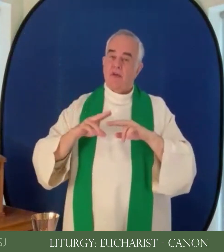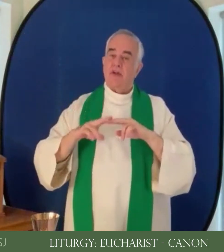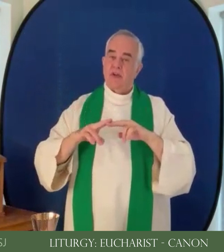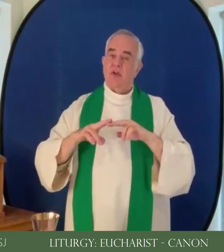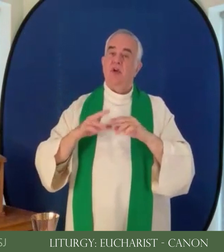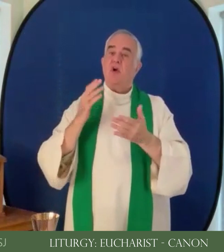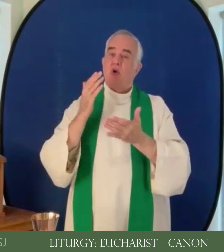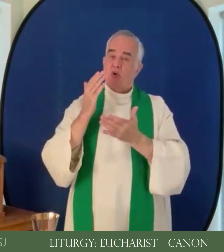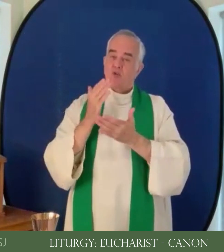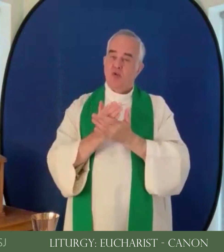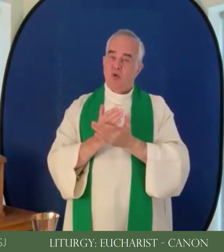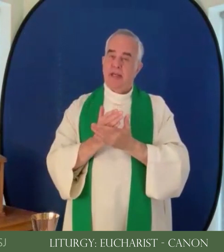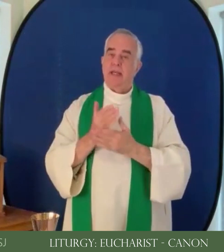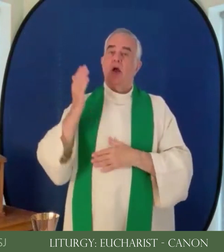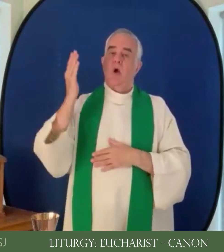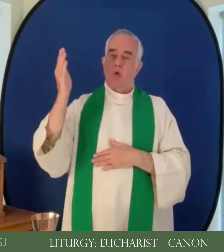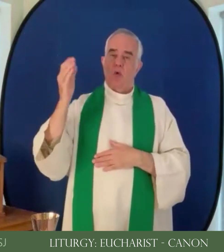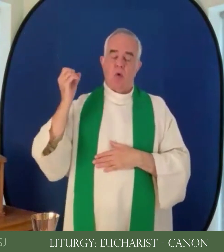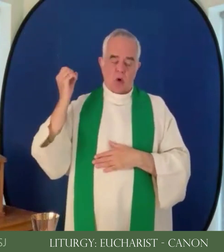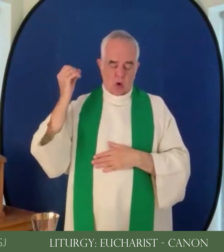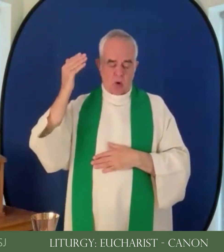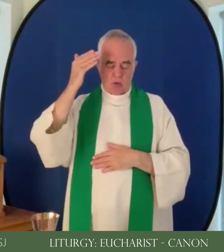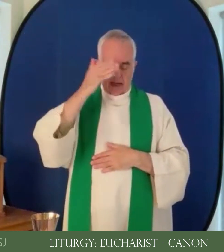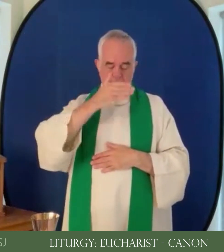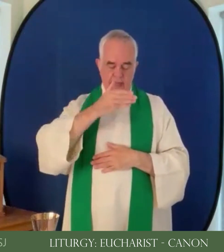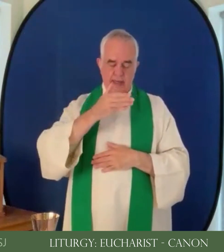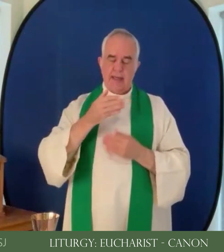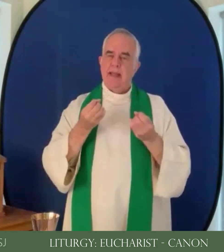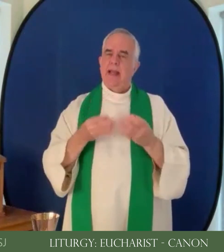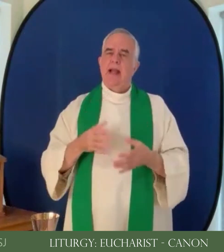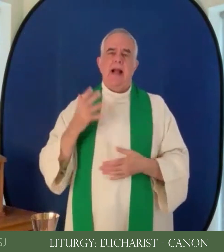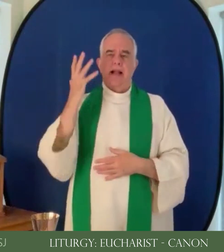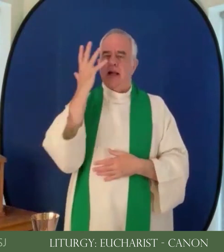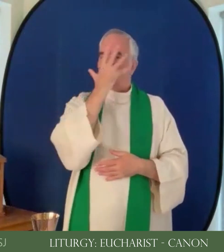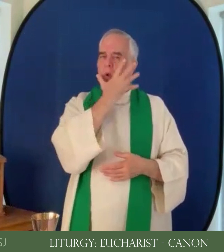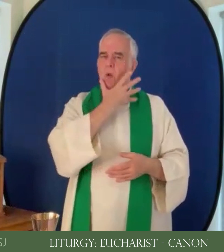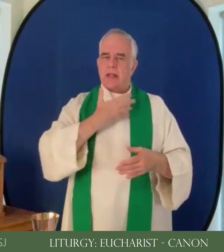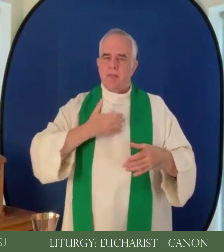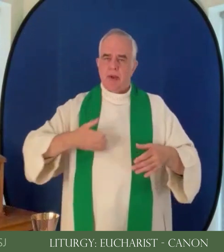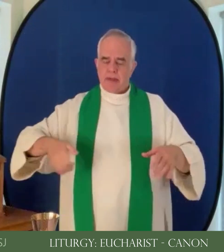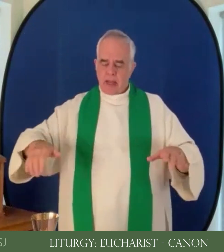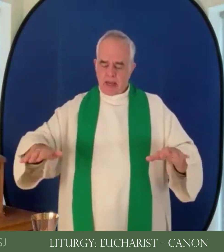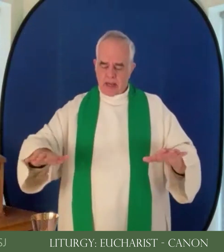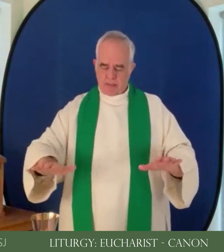Father, truly you are holy. Let your Holy Spirit come